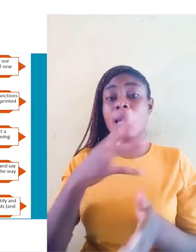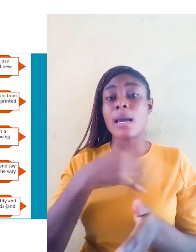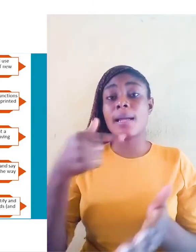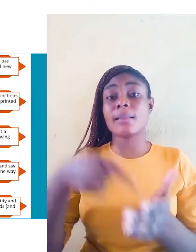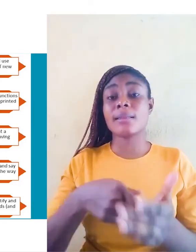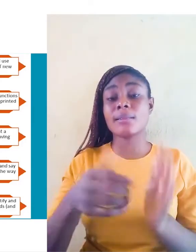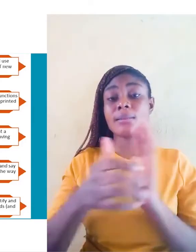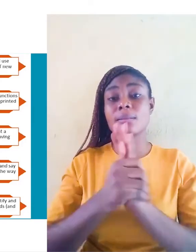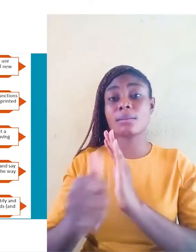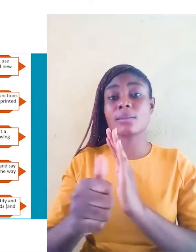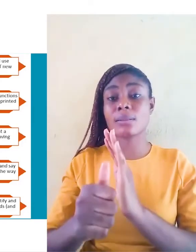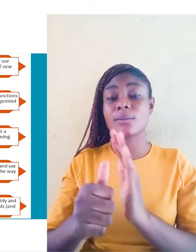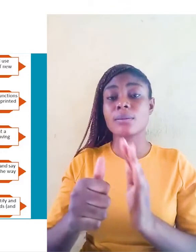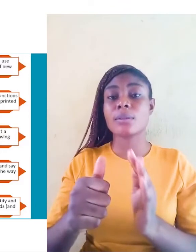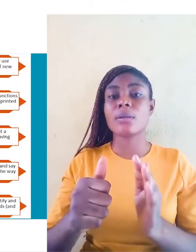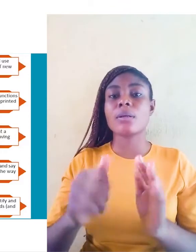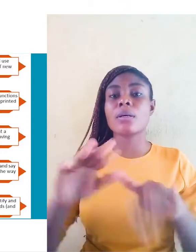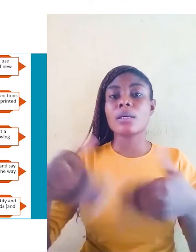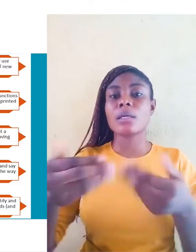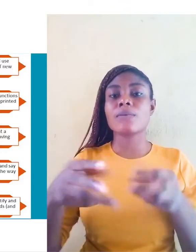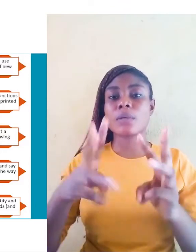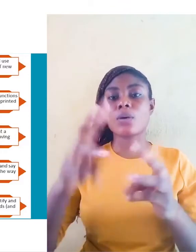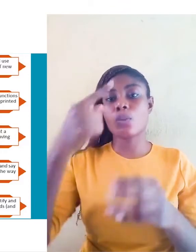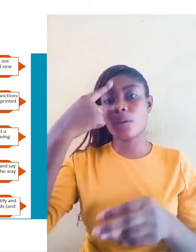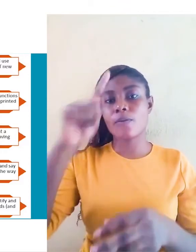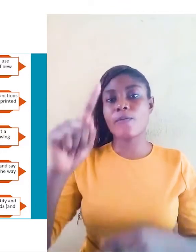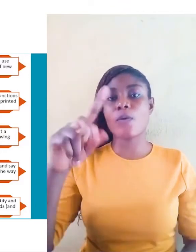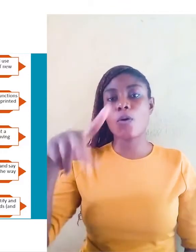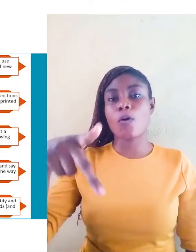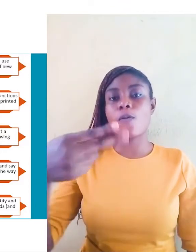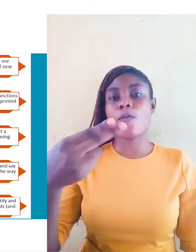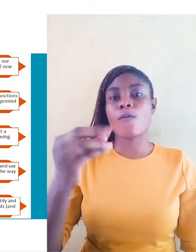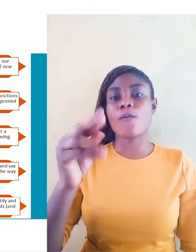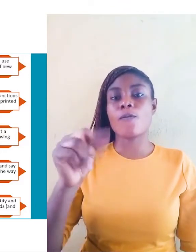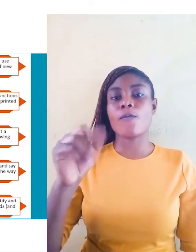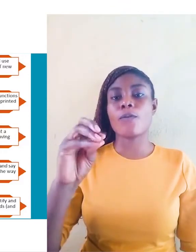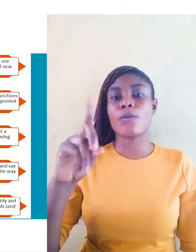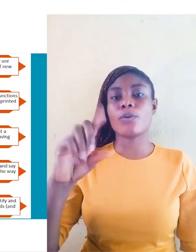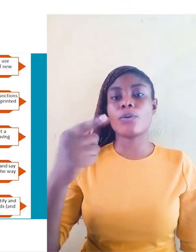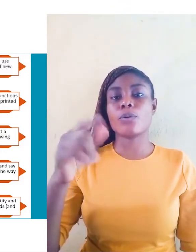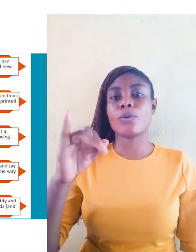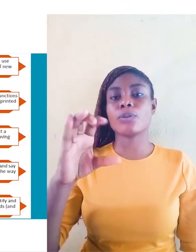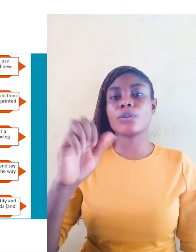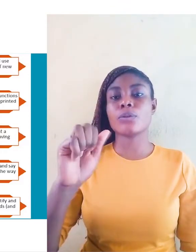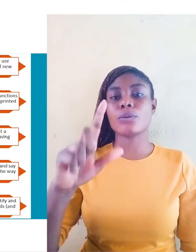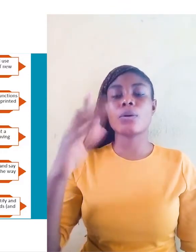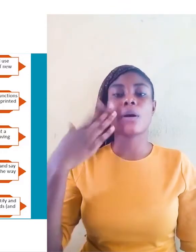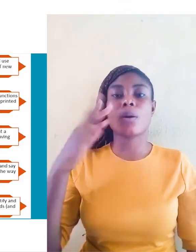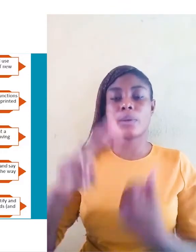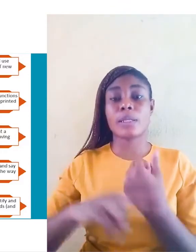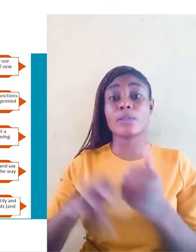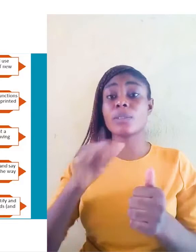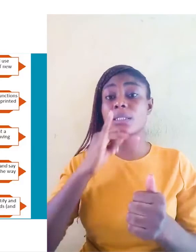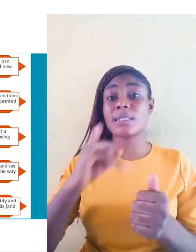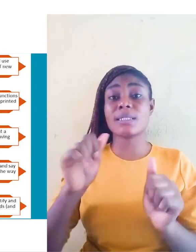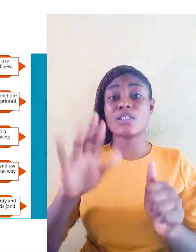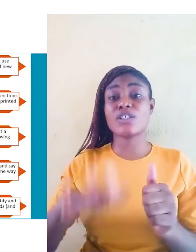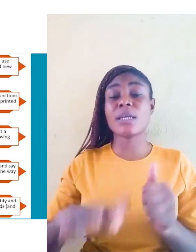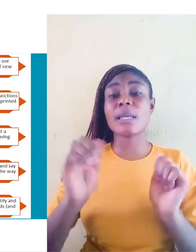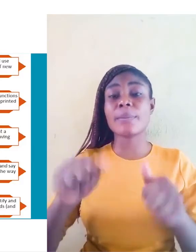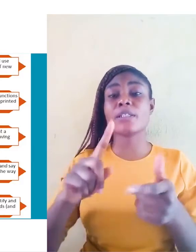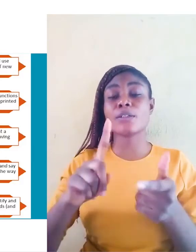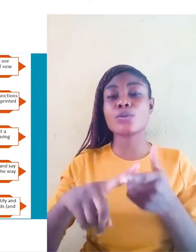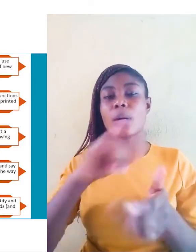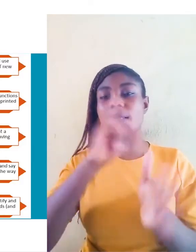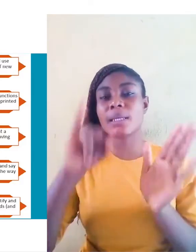And this skill paves the way for phonological awareness, which is the child's ability to identify and